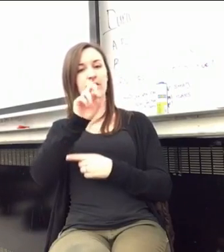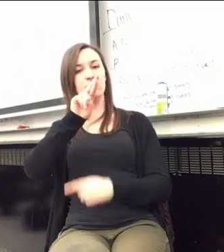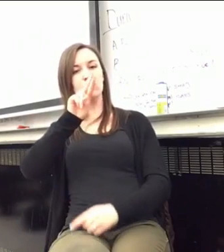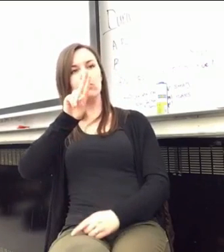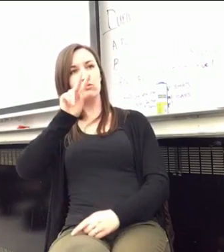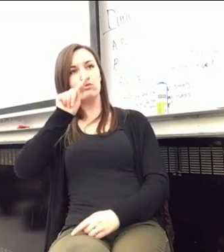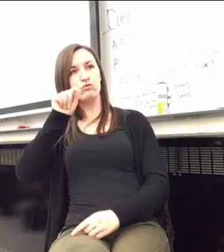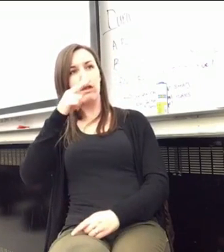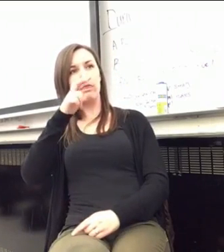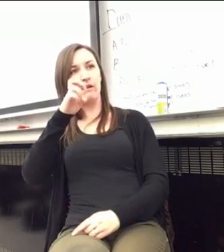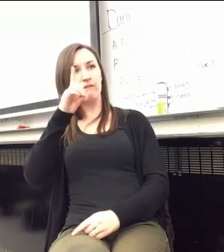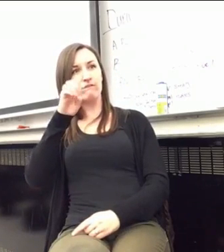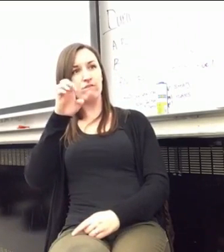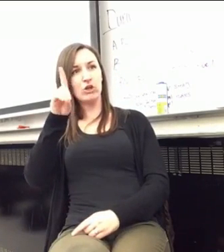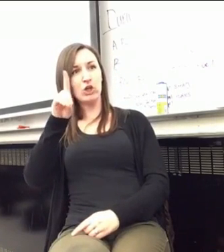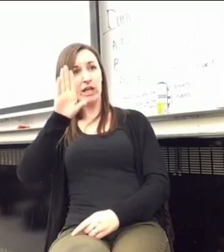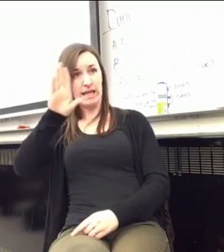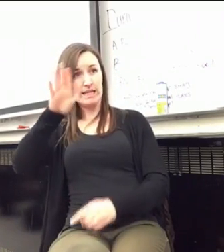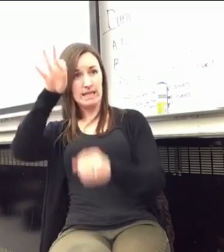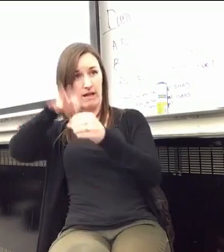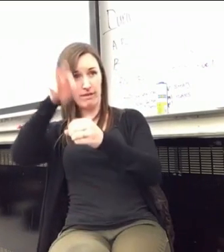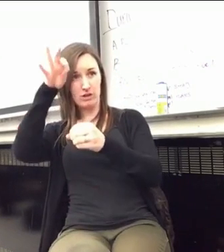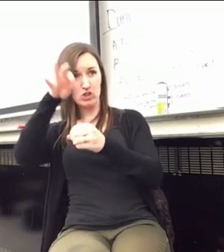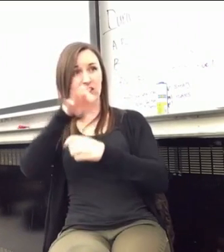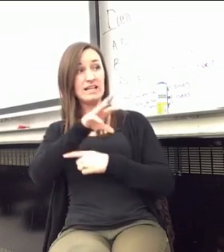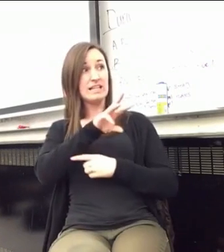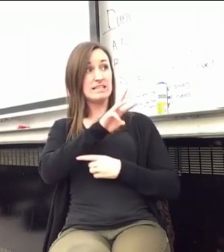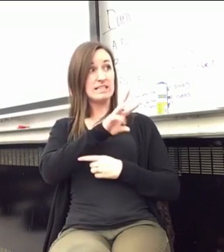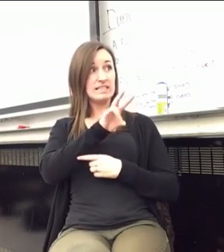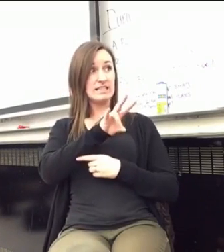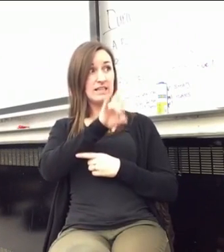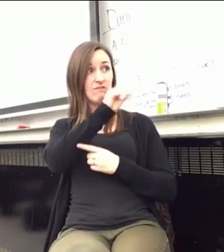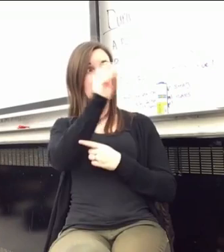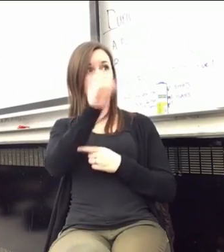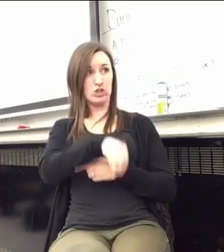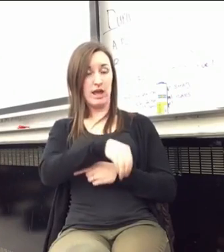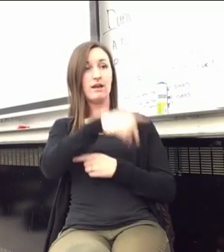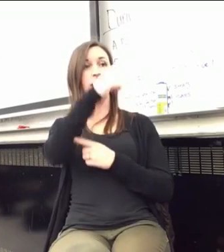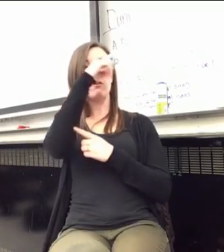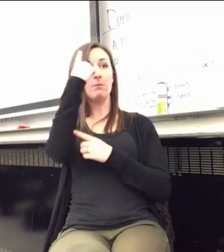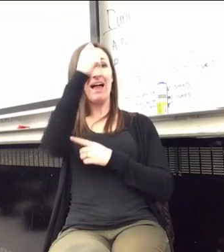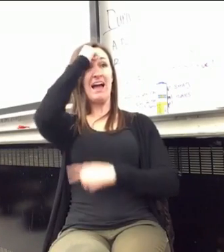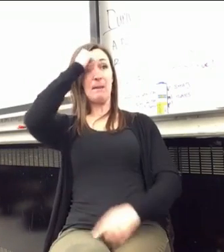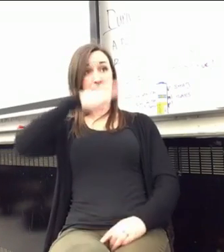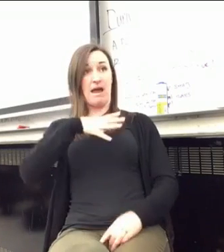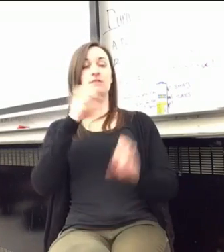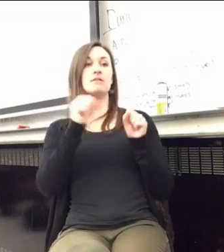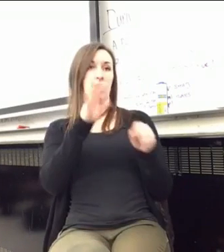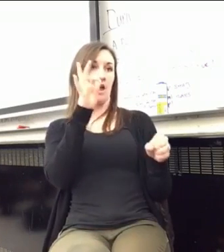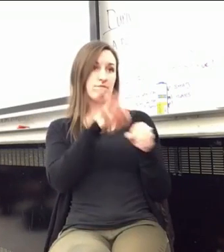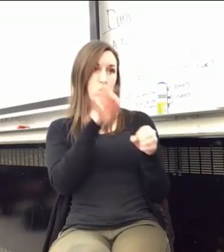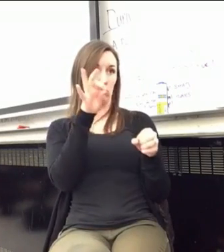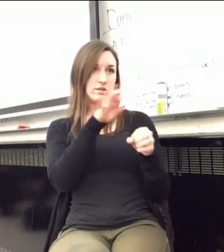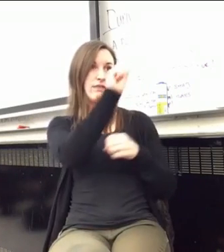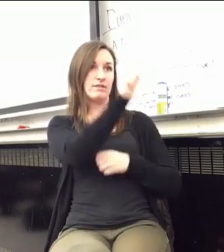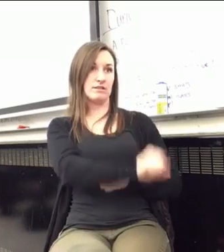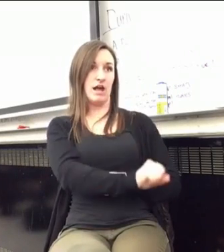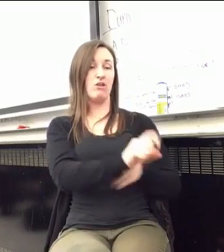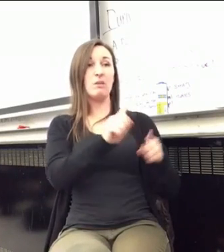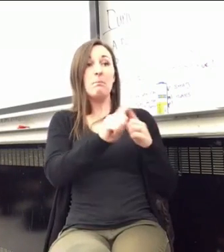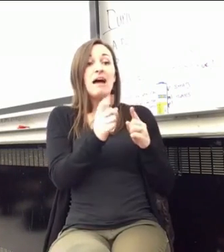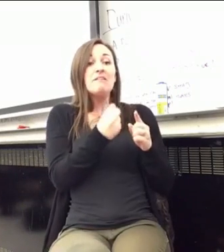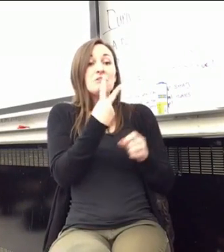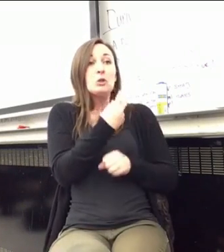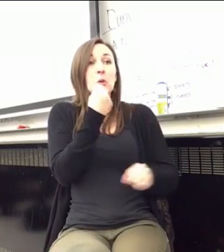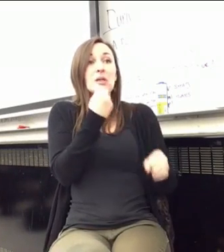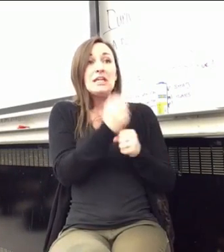election. 67% of African Americans who are male in the South are able to vote. Within only a couple